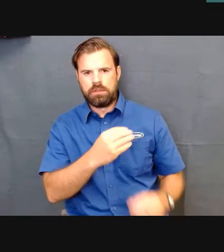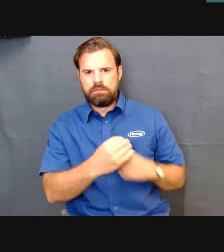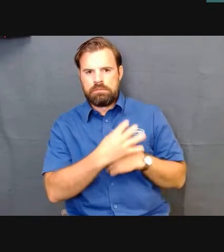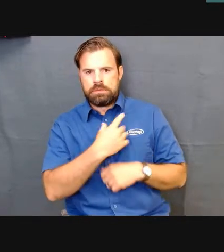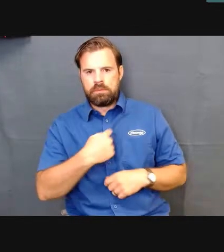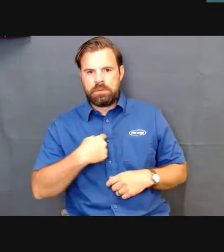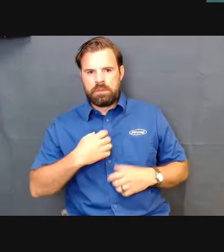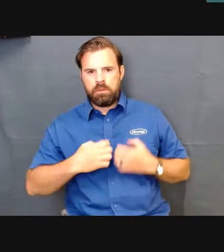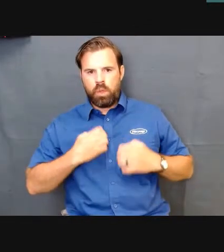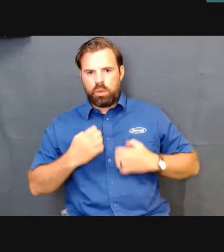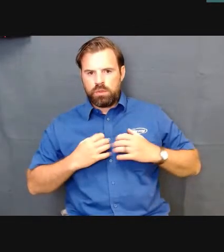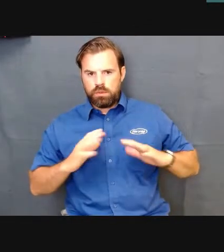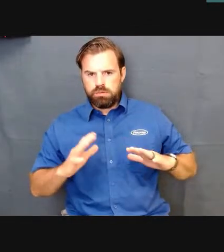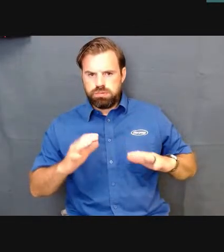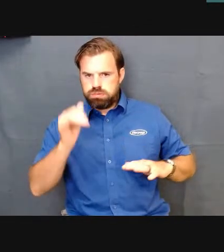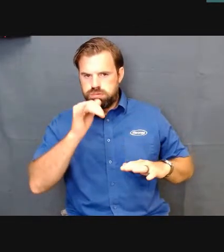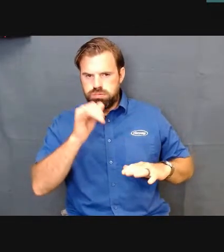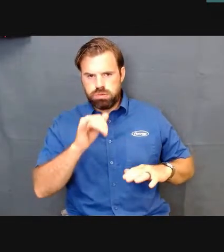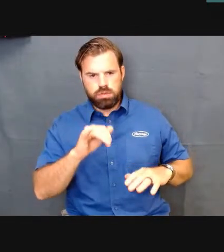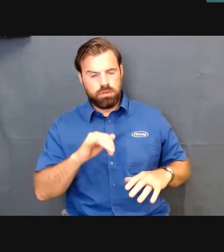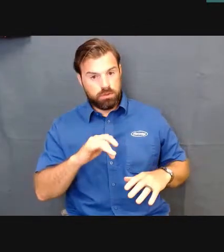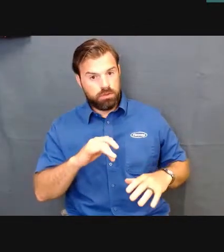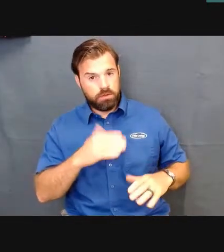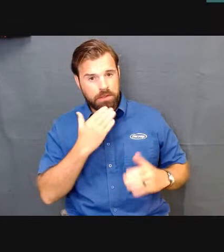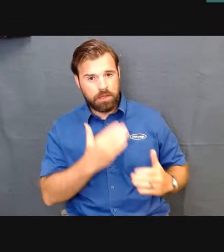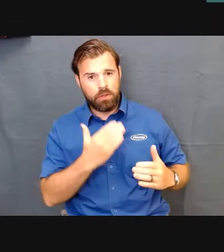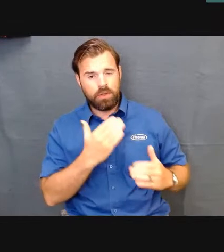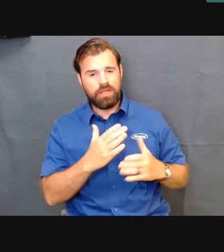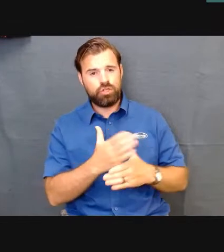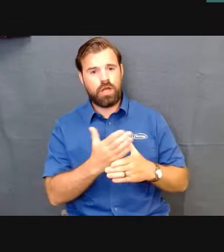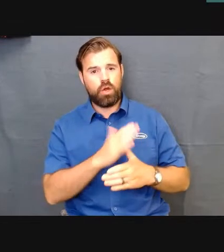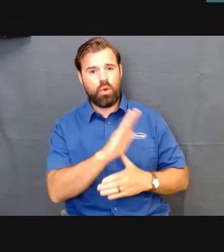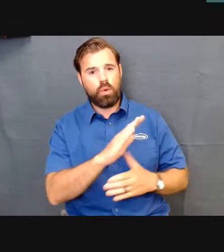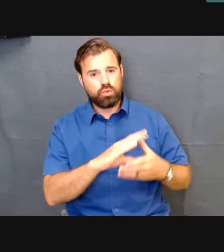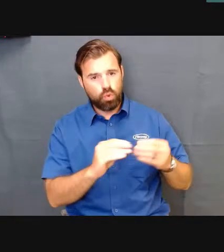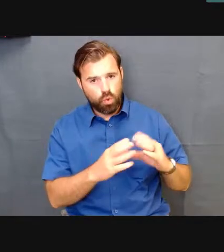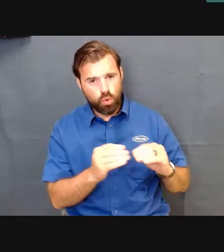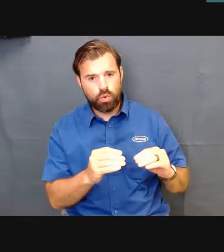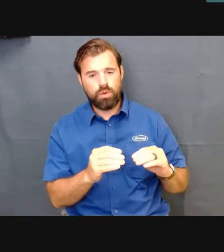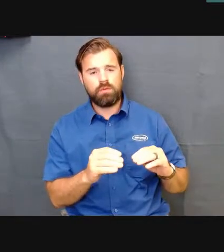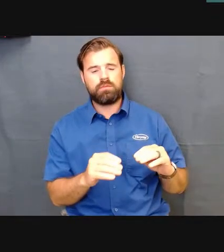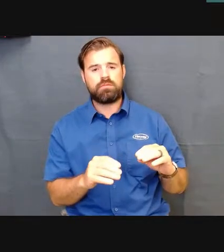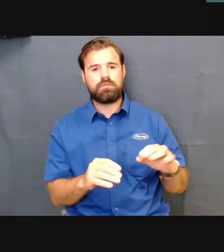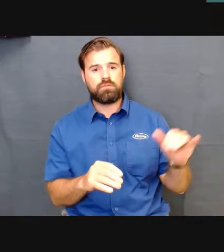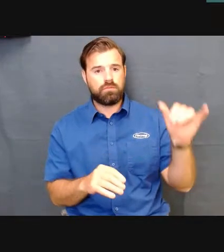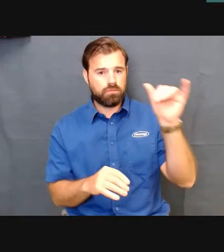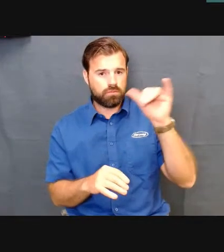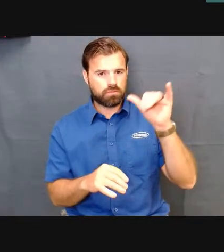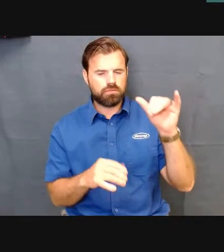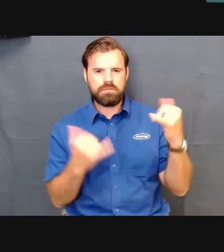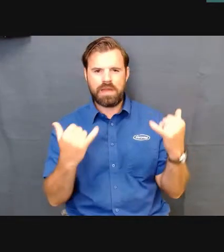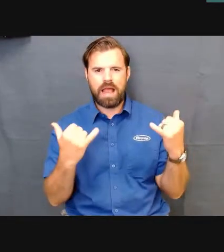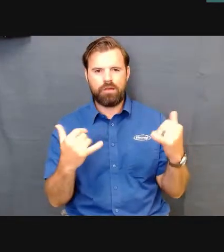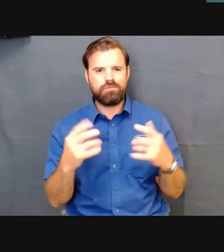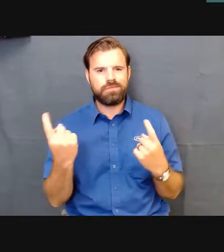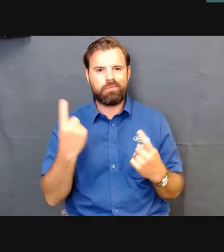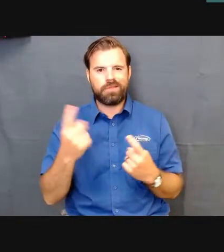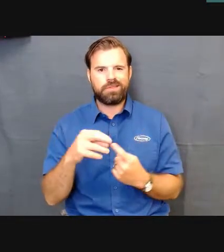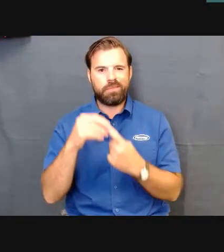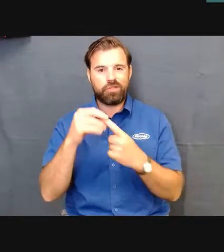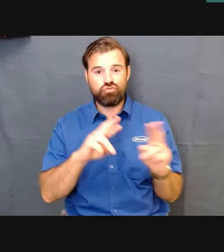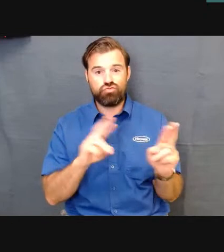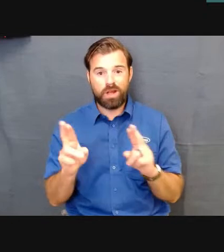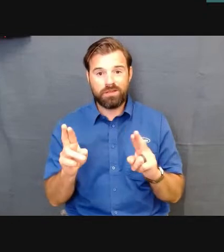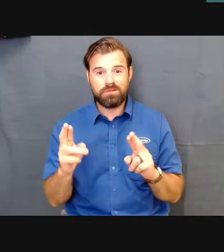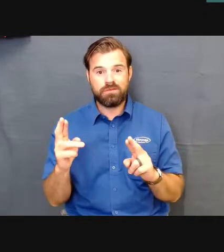Darrell. All right, and that's good. All right, thanks for sharing your story. You know what? Let's do something special. You ready?